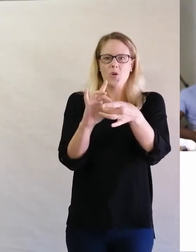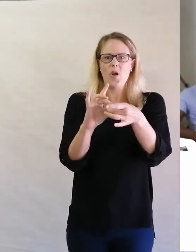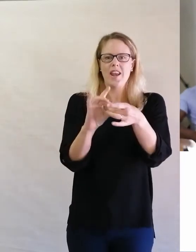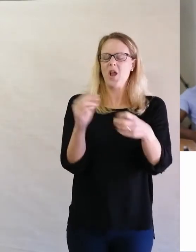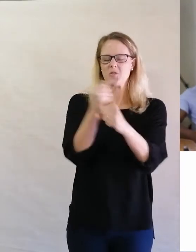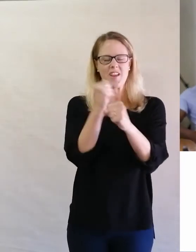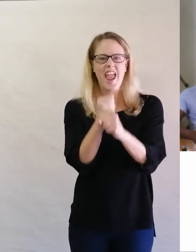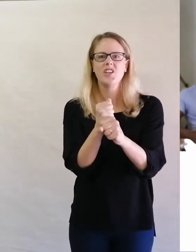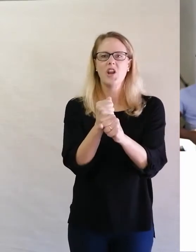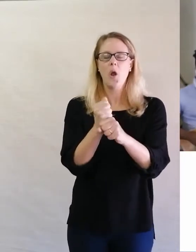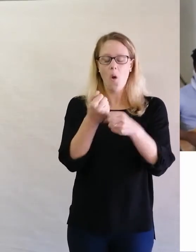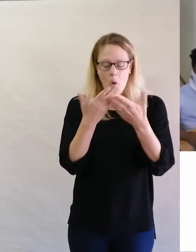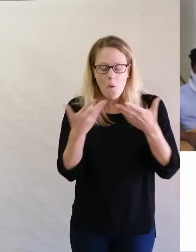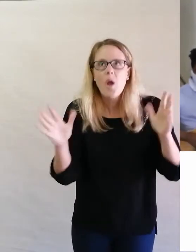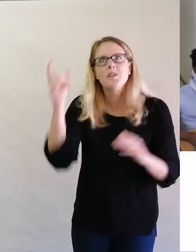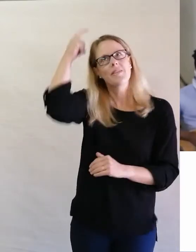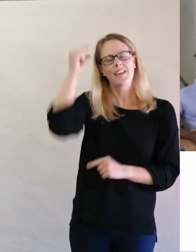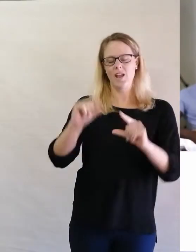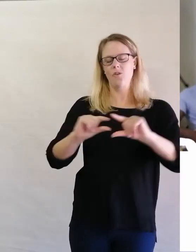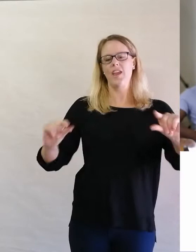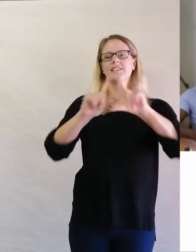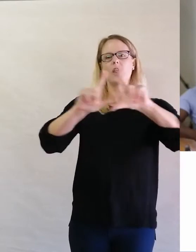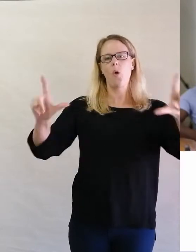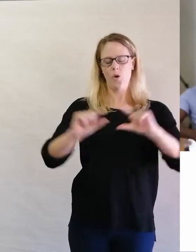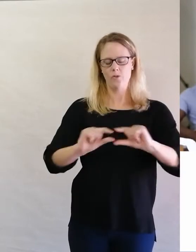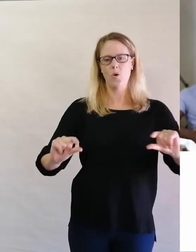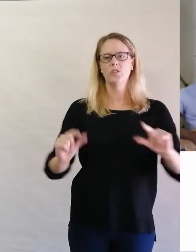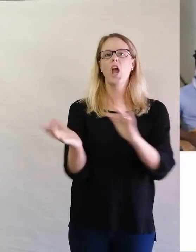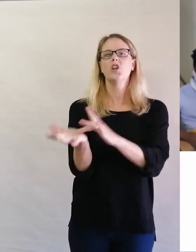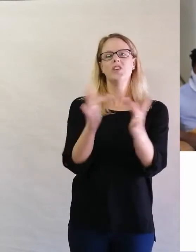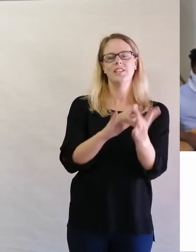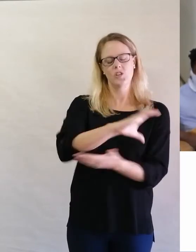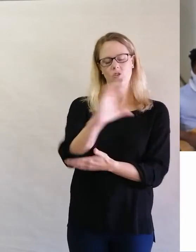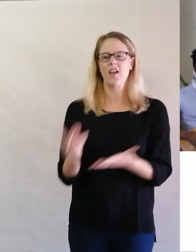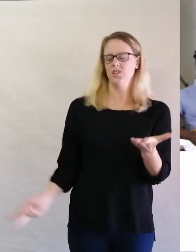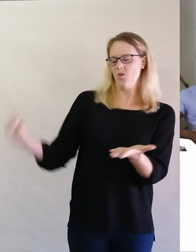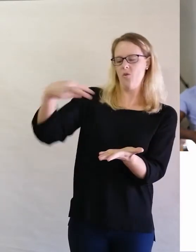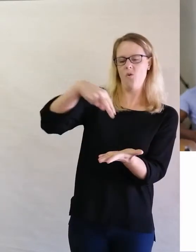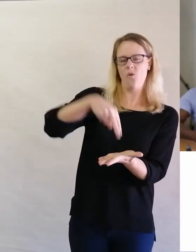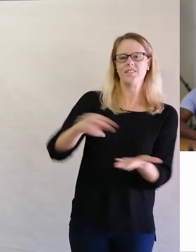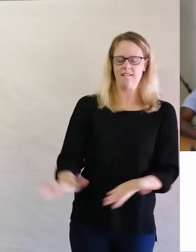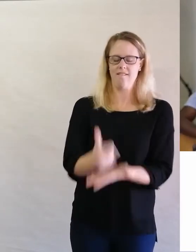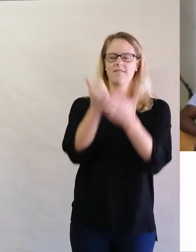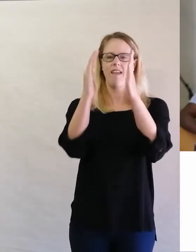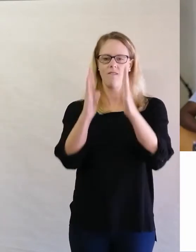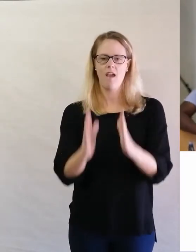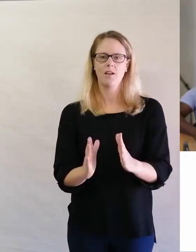worshiping the Lord of Lords, the King of Kings, Jesus Christ, our risen Savior. Let's worship together.